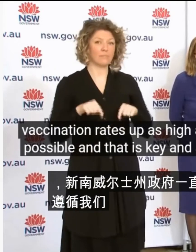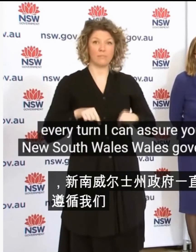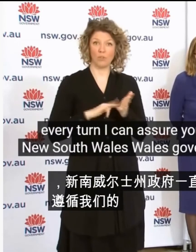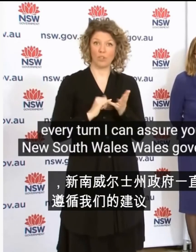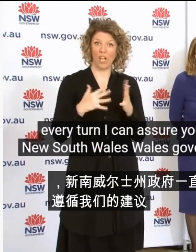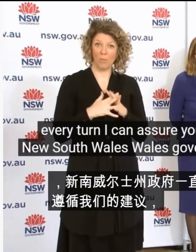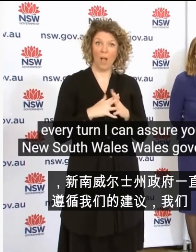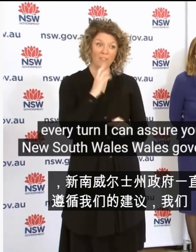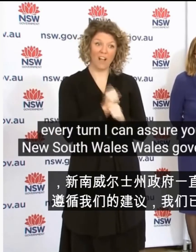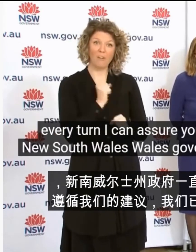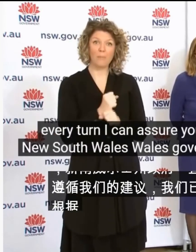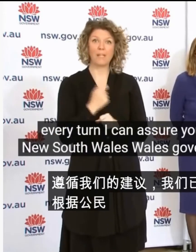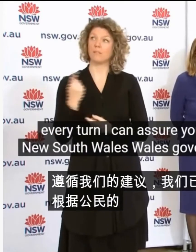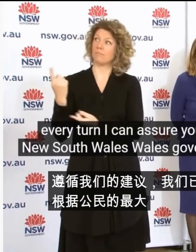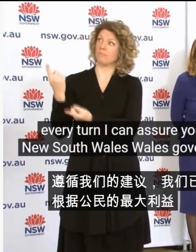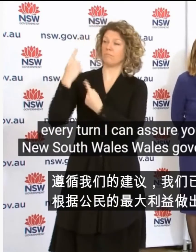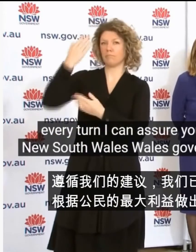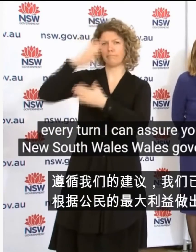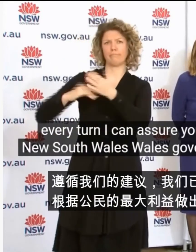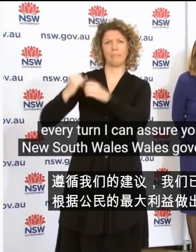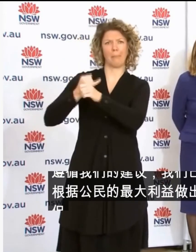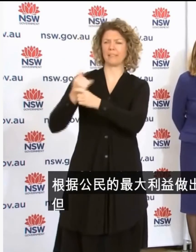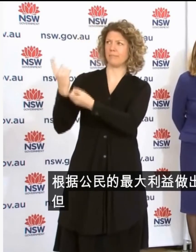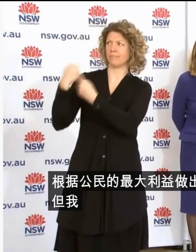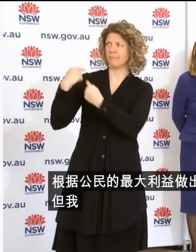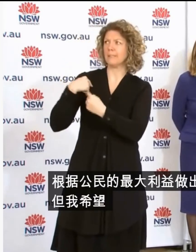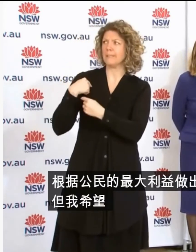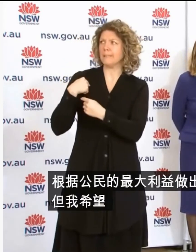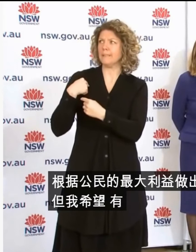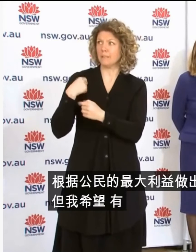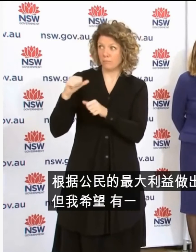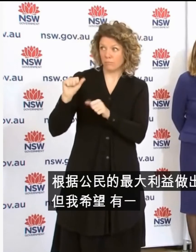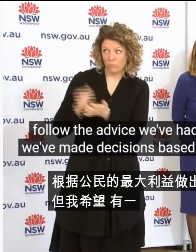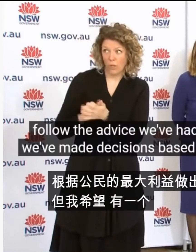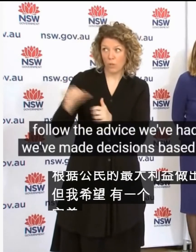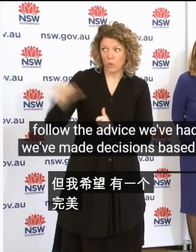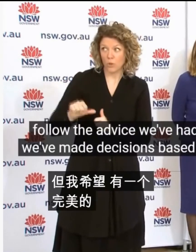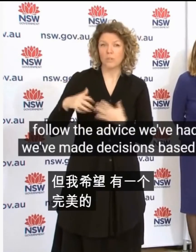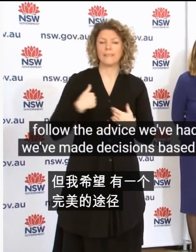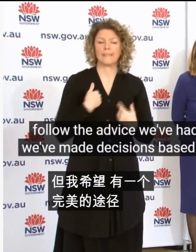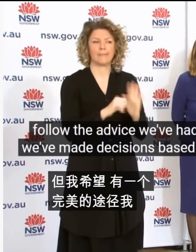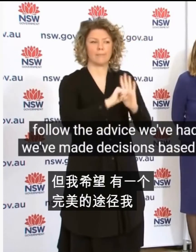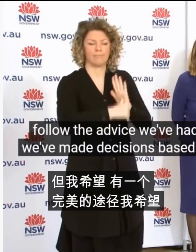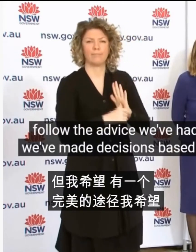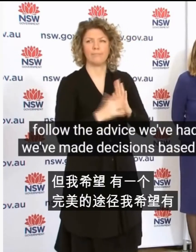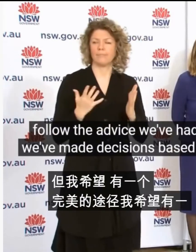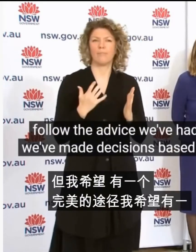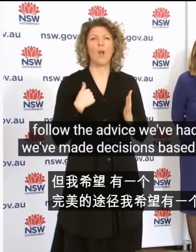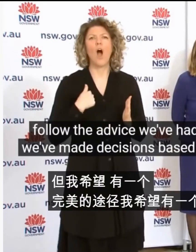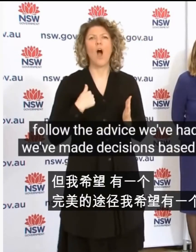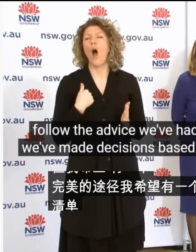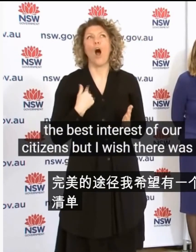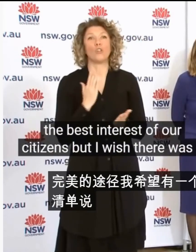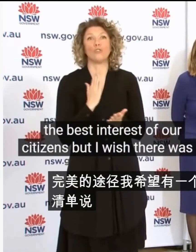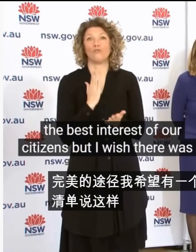has followed the advice we've had. We've made decisions based in the best interest of our citizens. But I wish there was a perfect pathway. I wish there